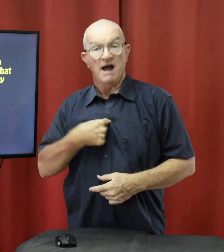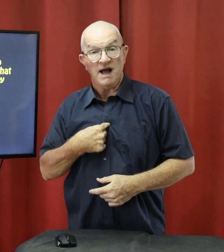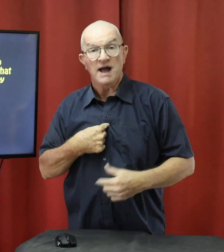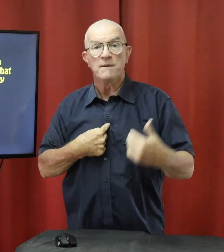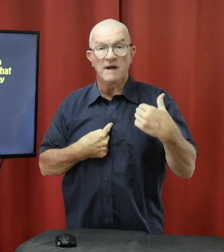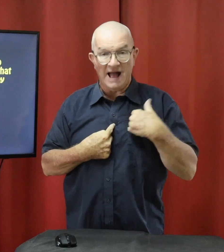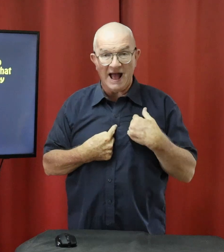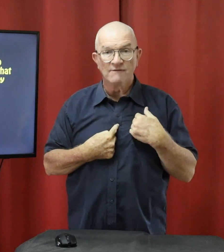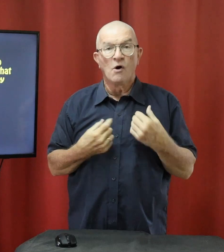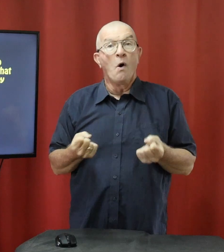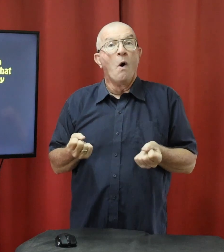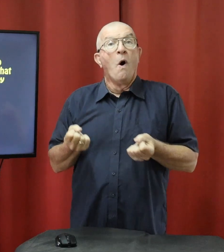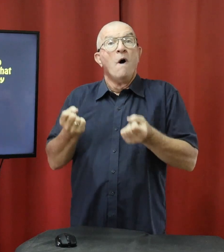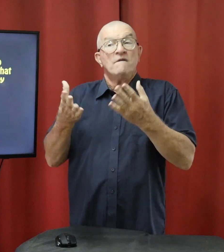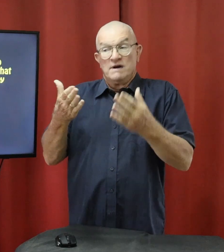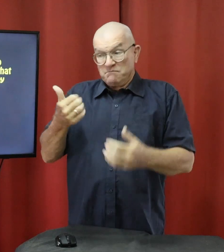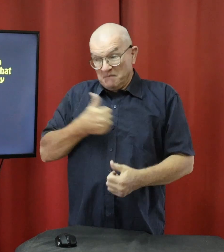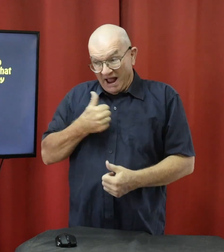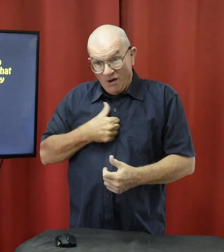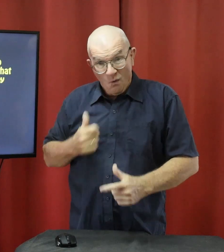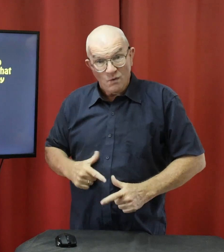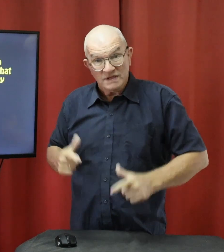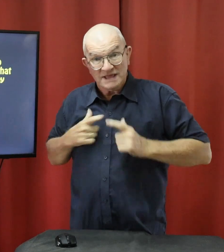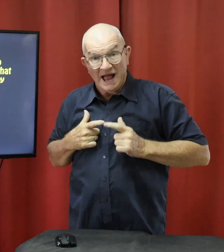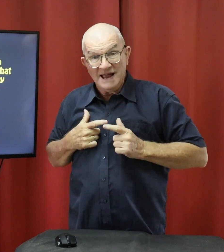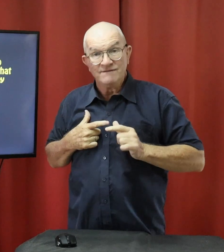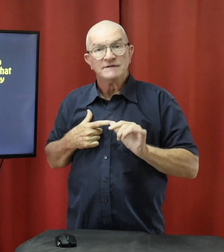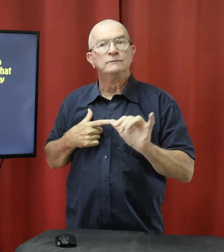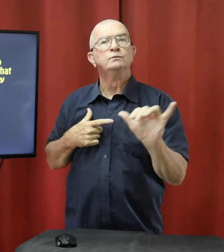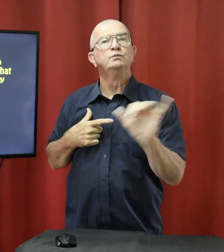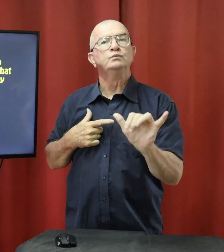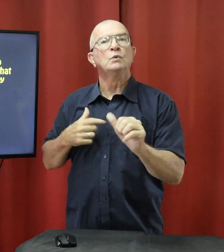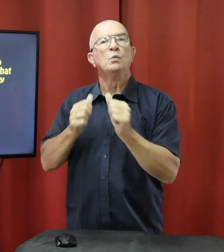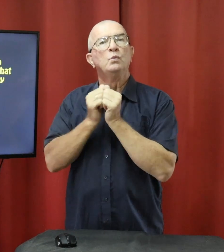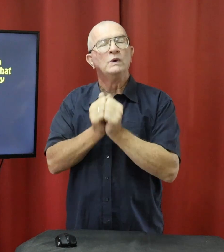to offer my own life with your sacrifice.